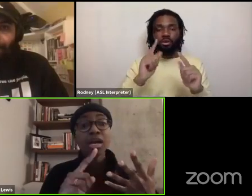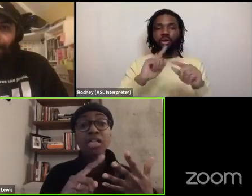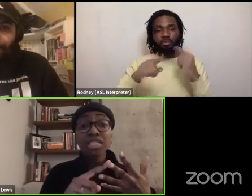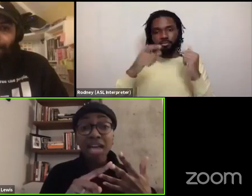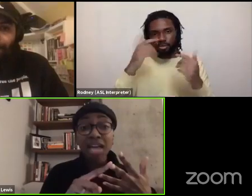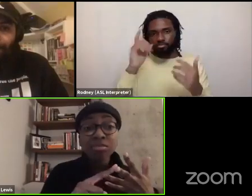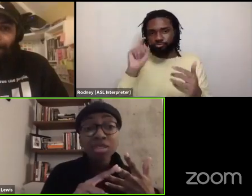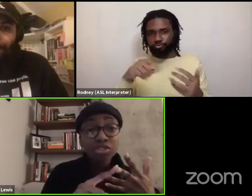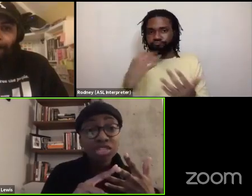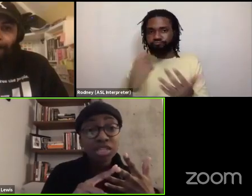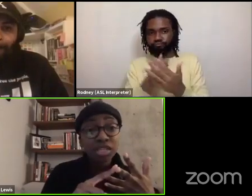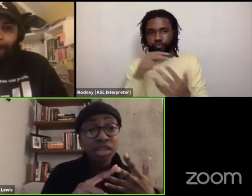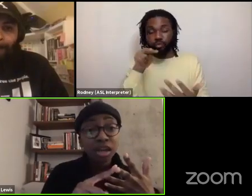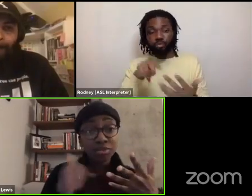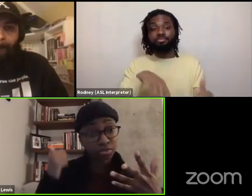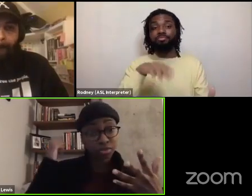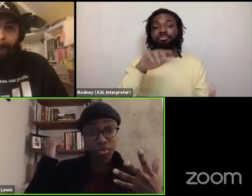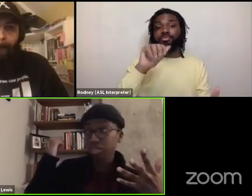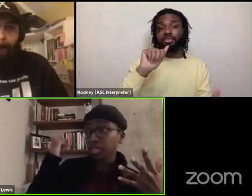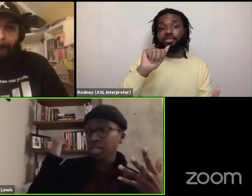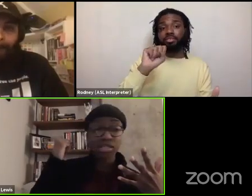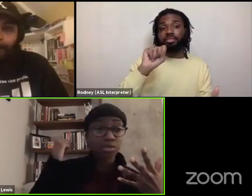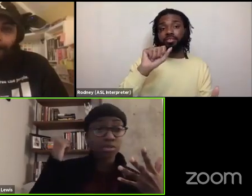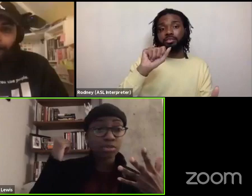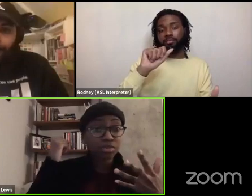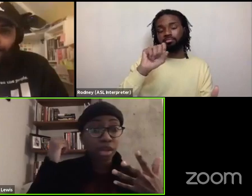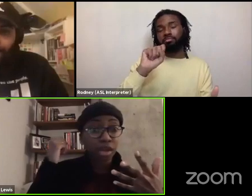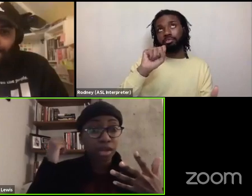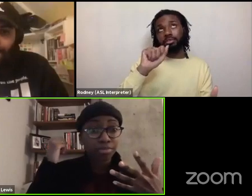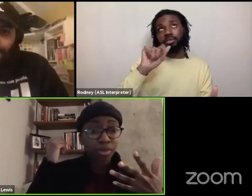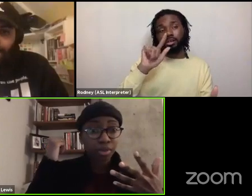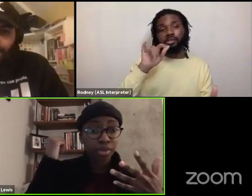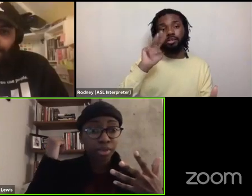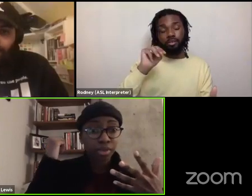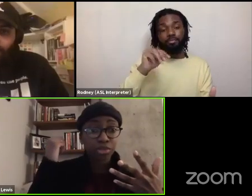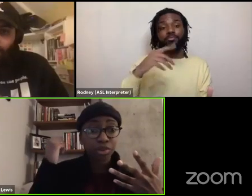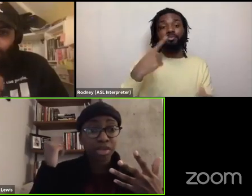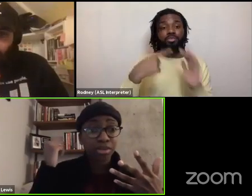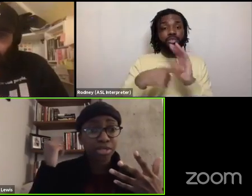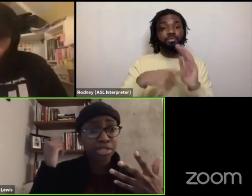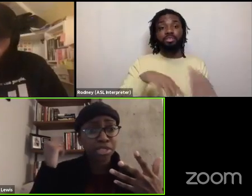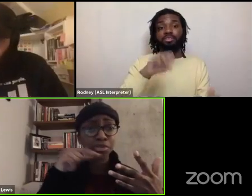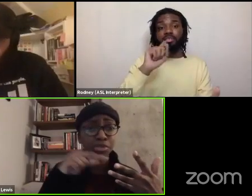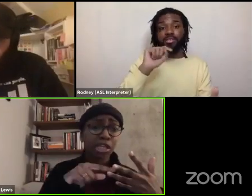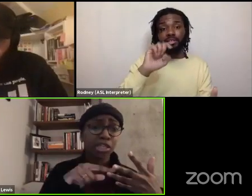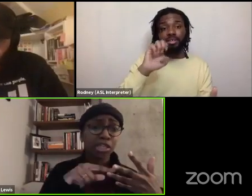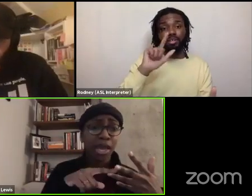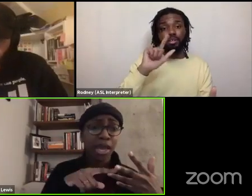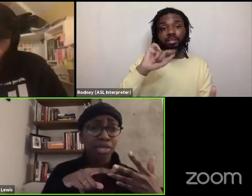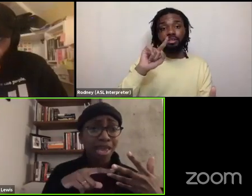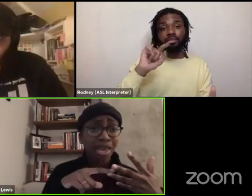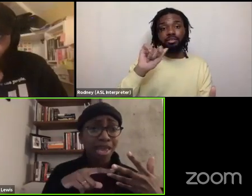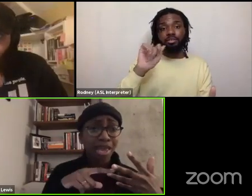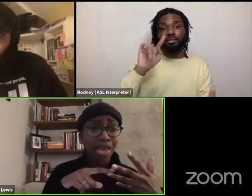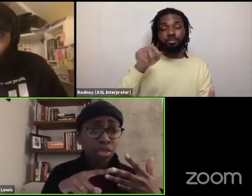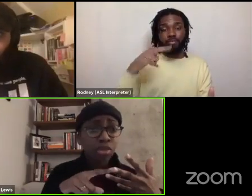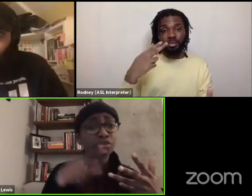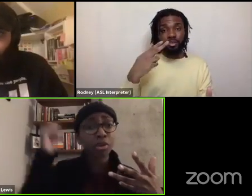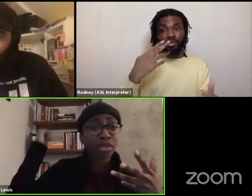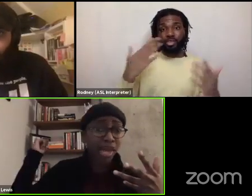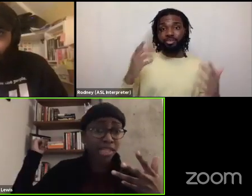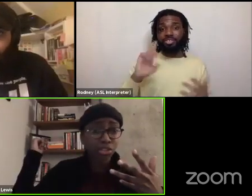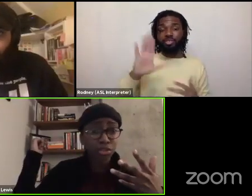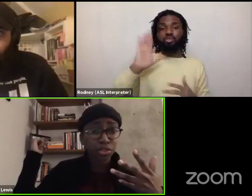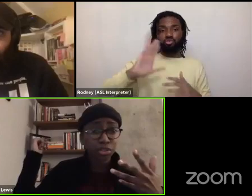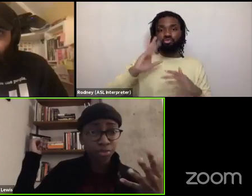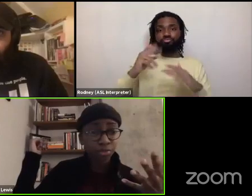it. Asylums, interestingly enough, the St. Elizabeth's institution right here in DC used to actually house animals from